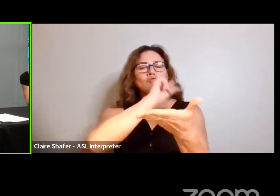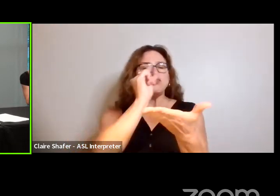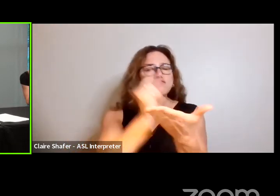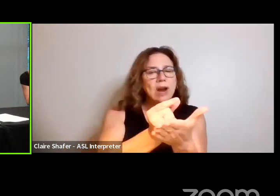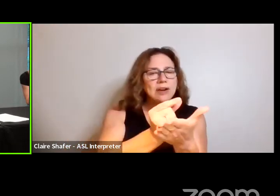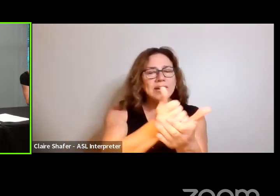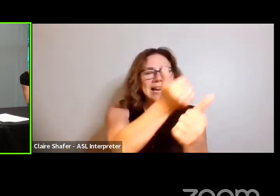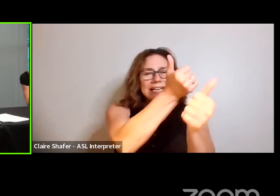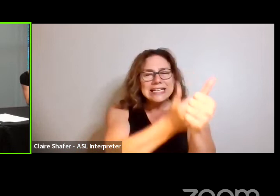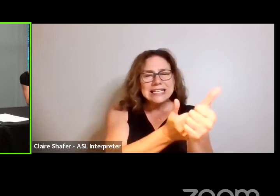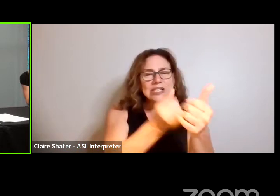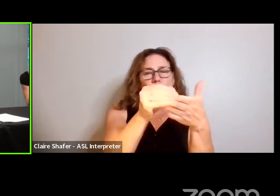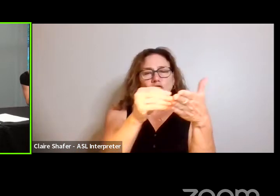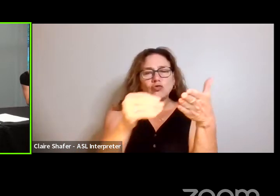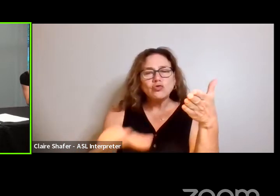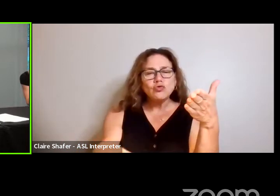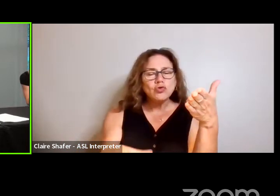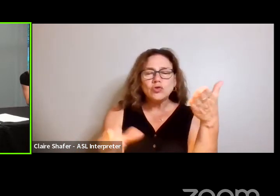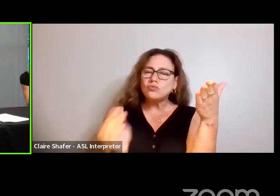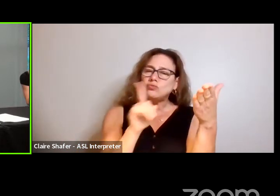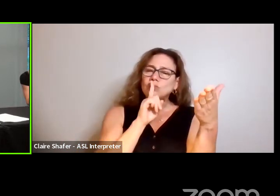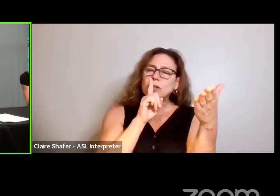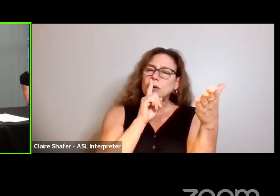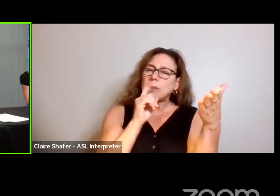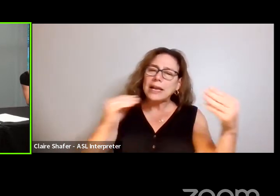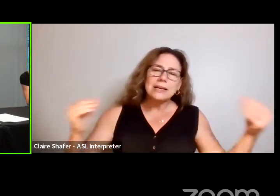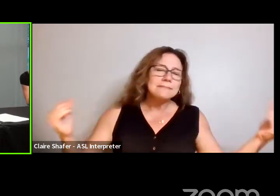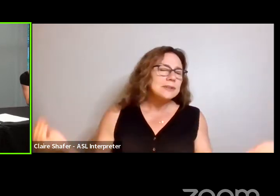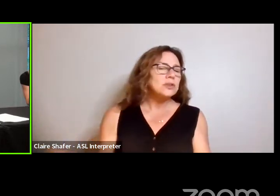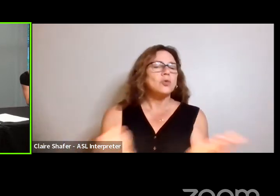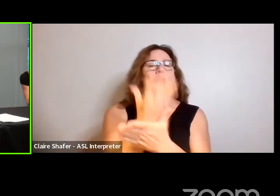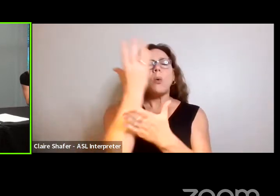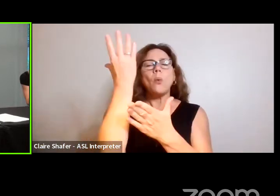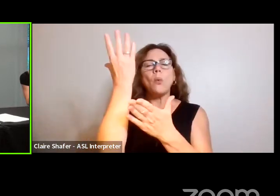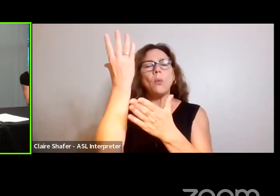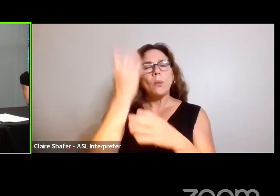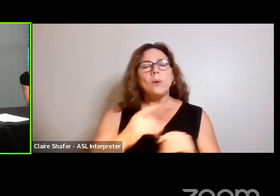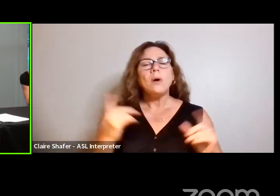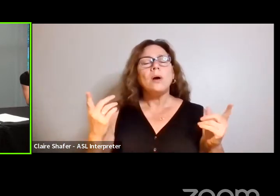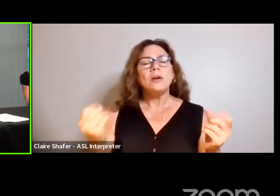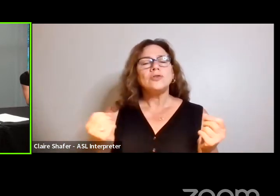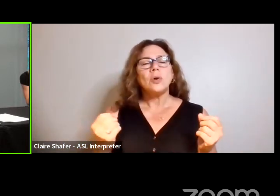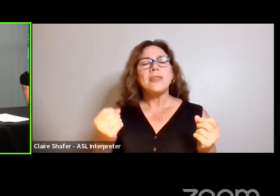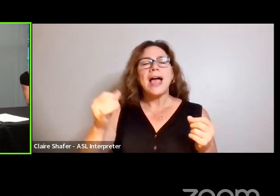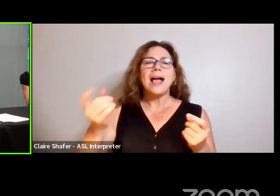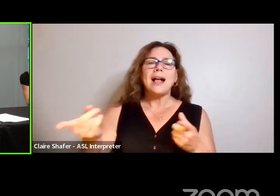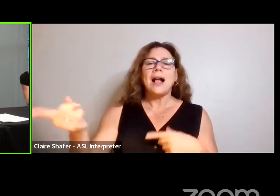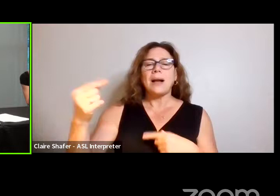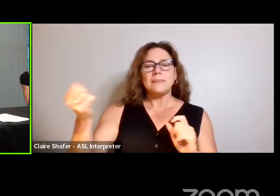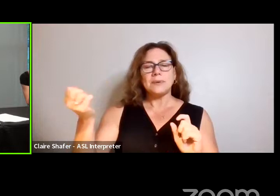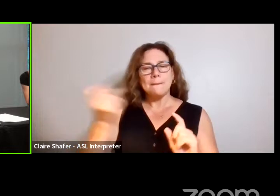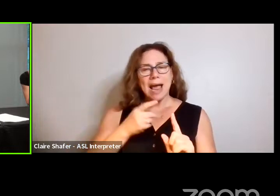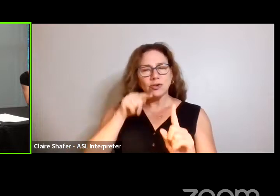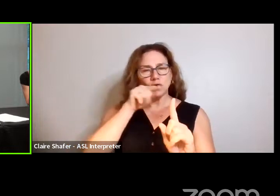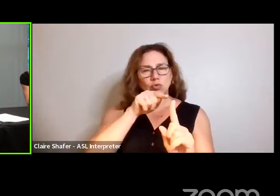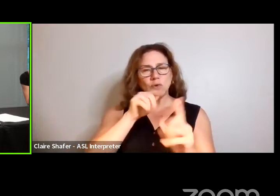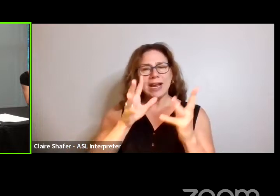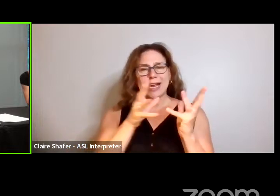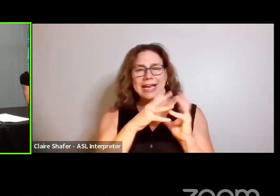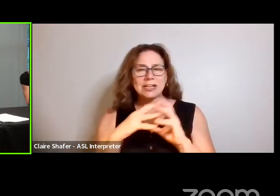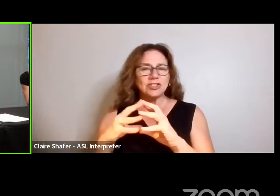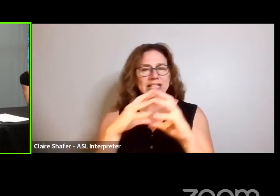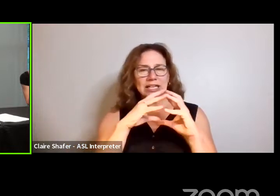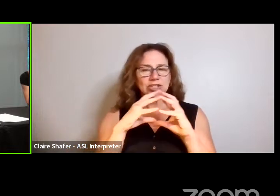single student to thrive. And how are we going to do it? And this comes back to our theme of intersections and interdependability. We're going to do it